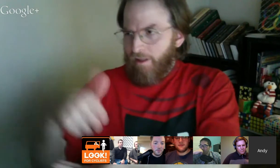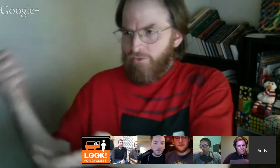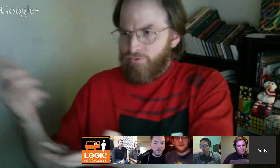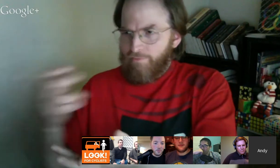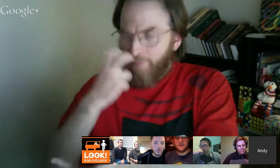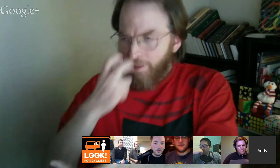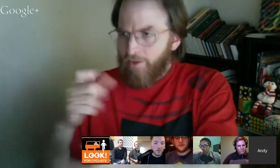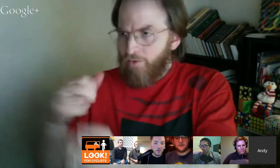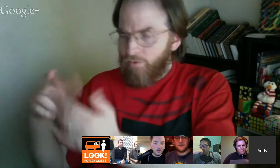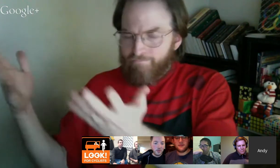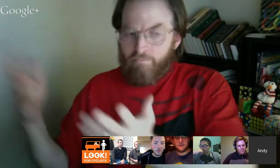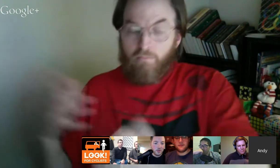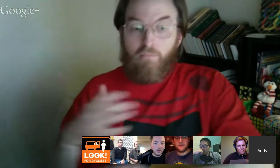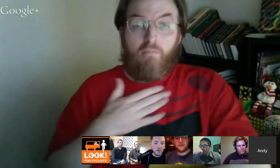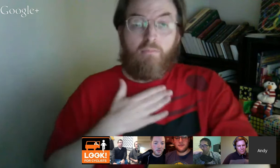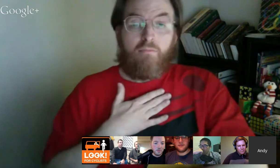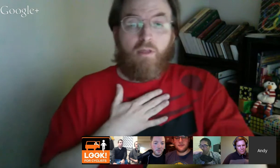not like